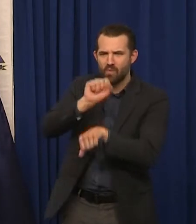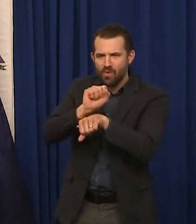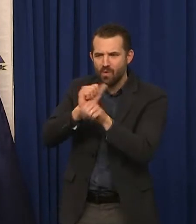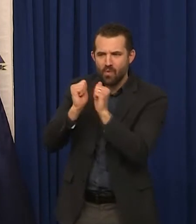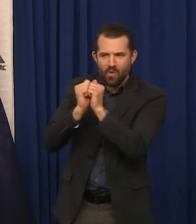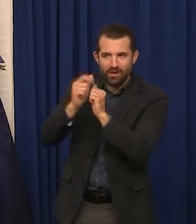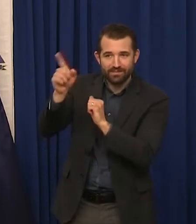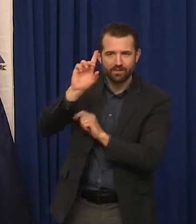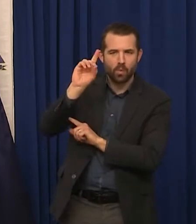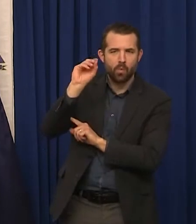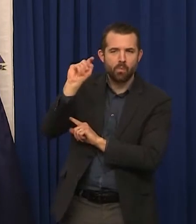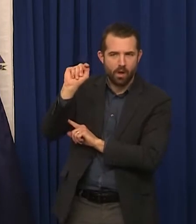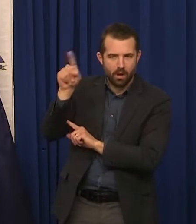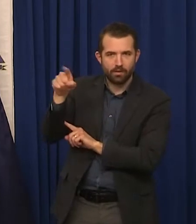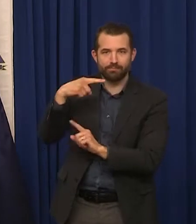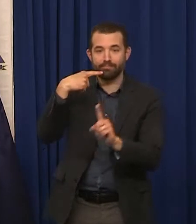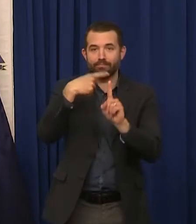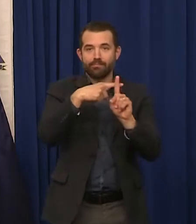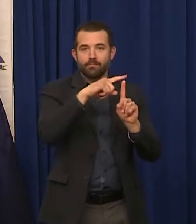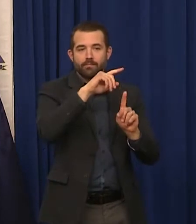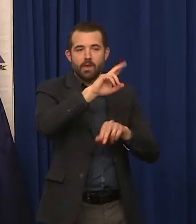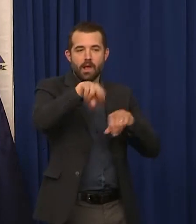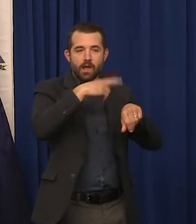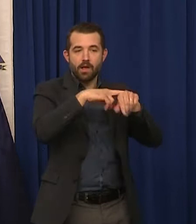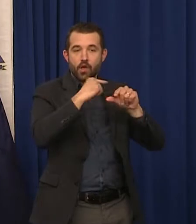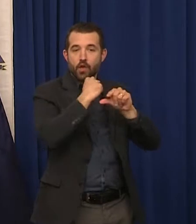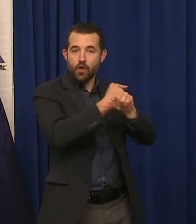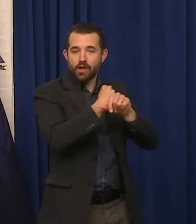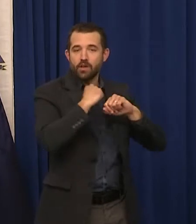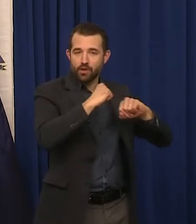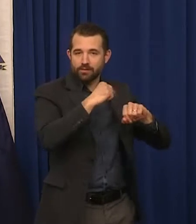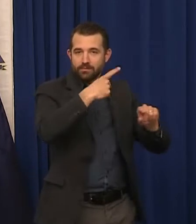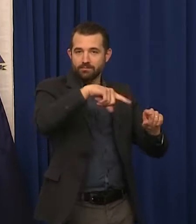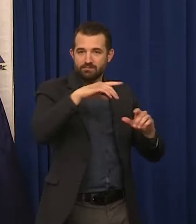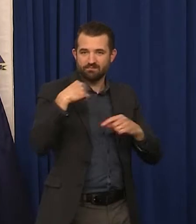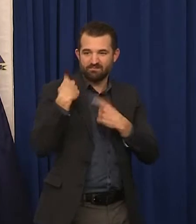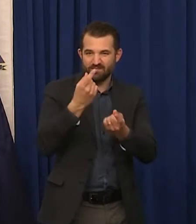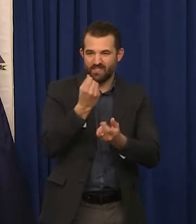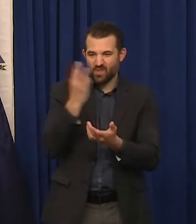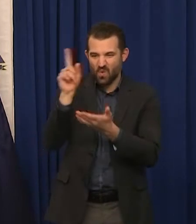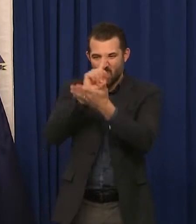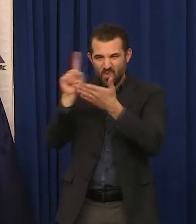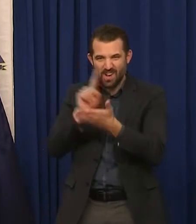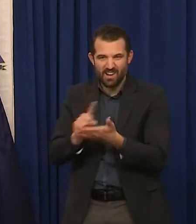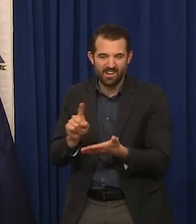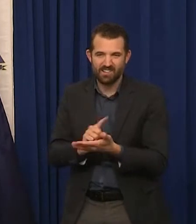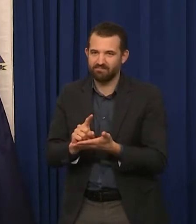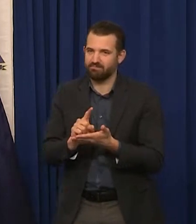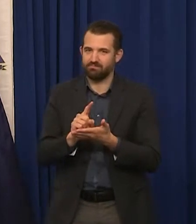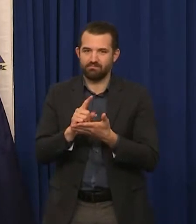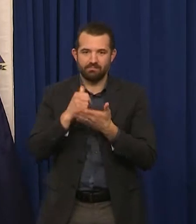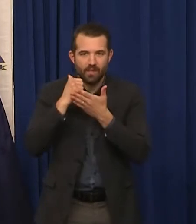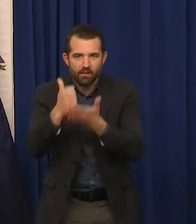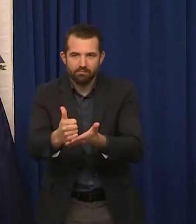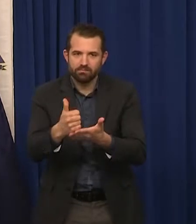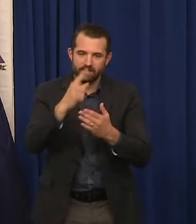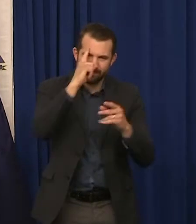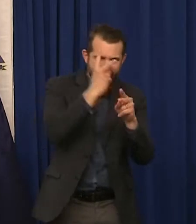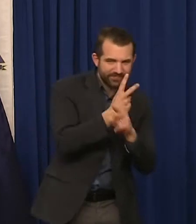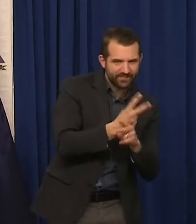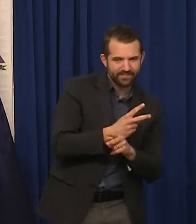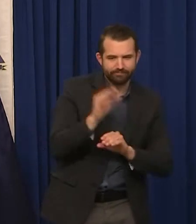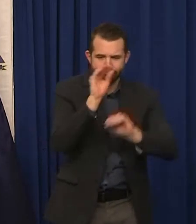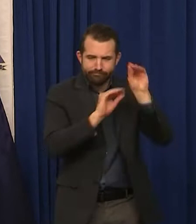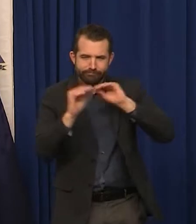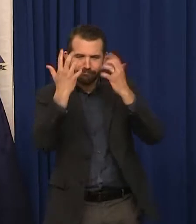well as our colleagues at the National Guard, who for several weeks now have been serving as our logistics partners to make sure